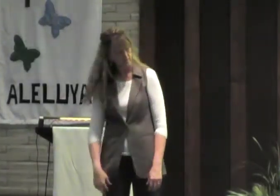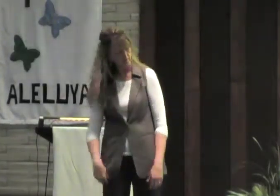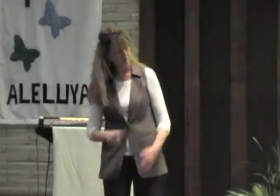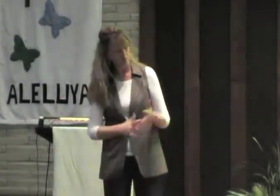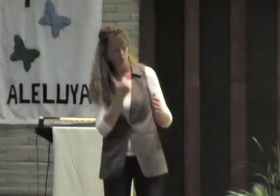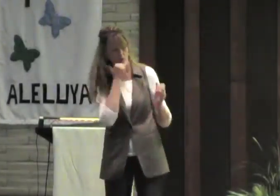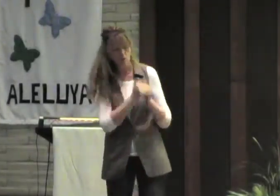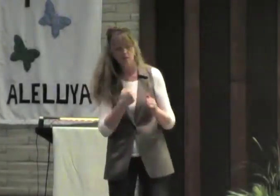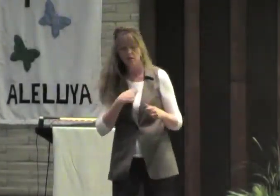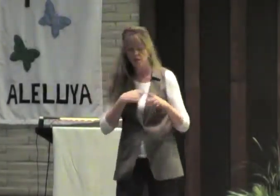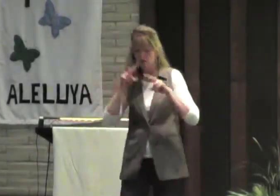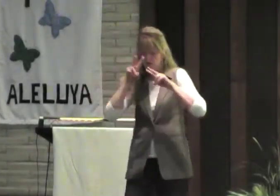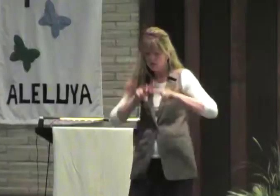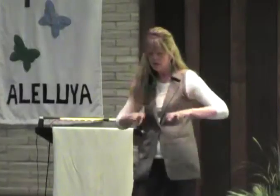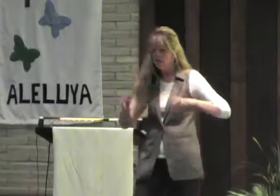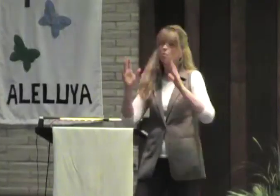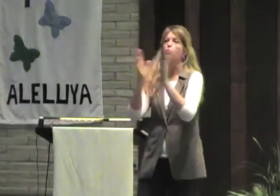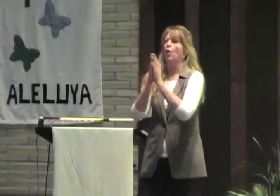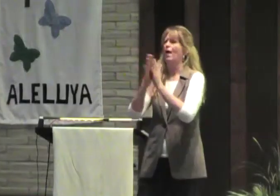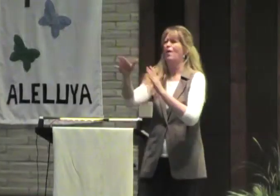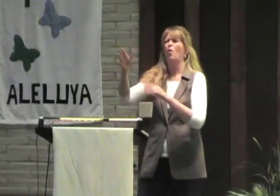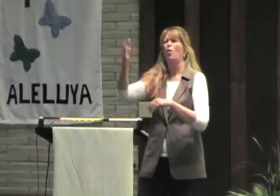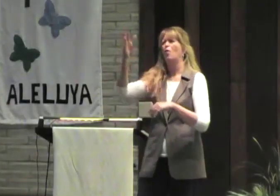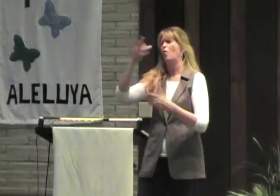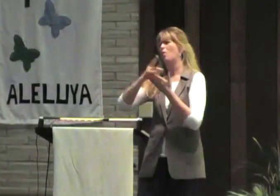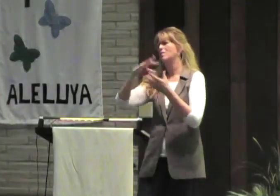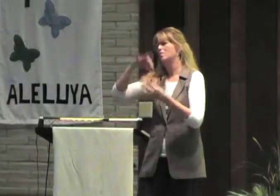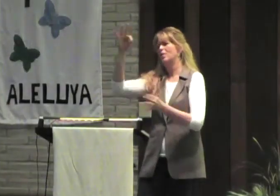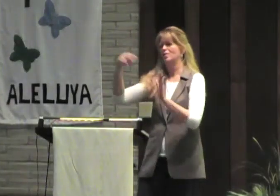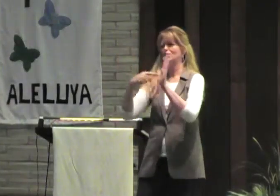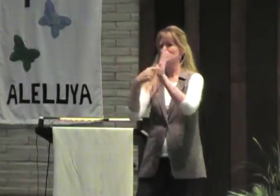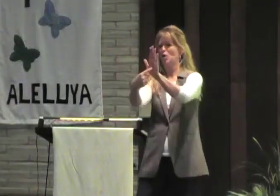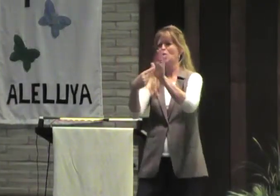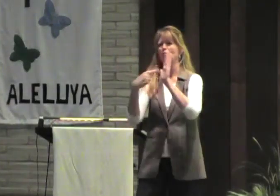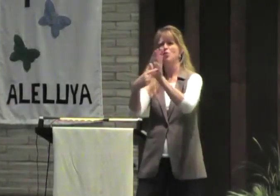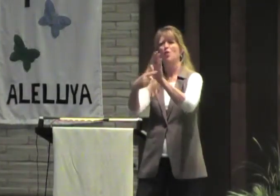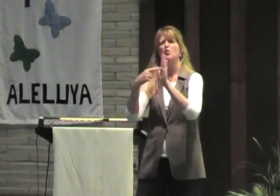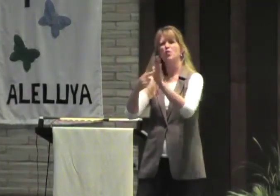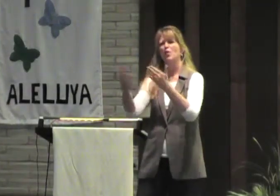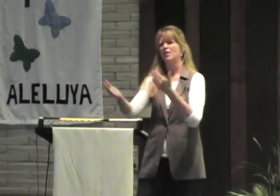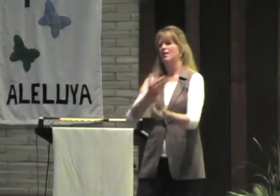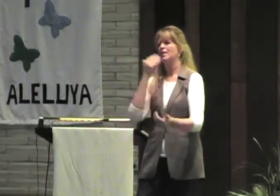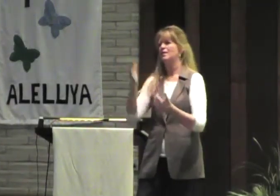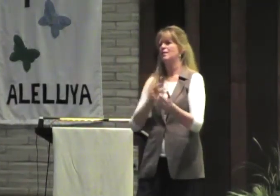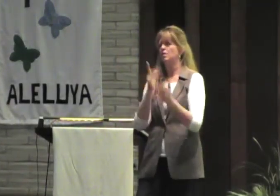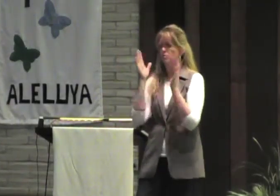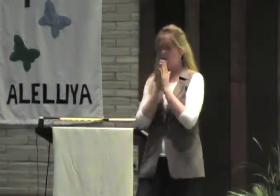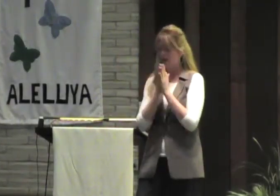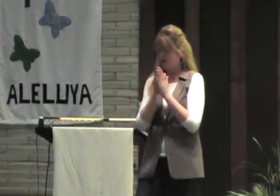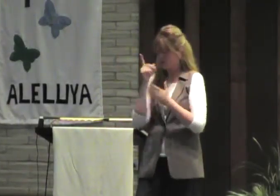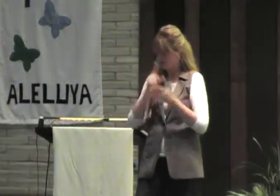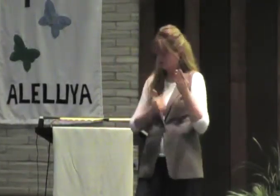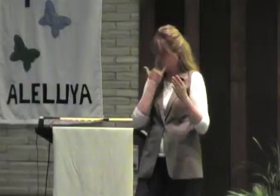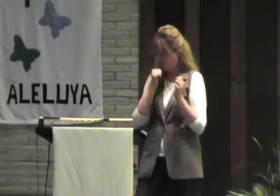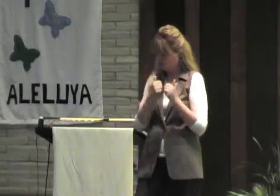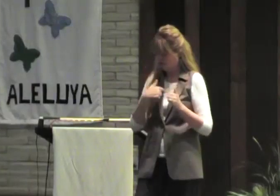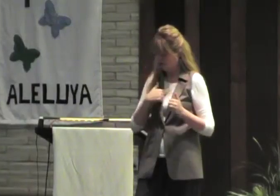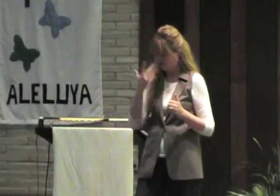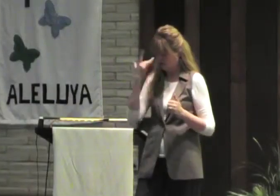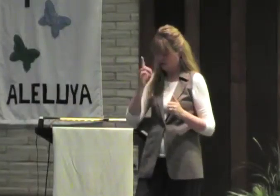didn't realize it. I'm thinking, what's wrong with me? But really, and the Holy Spirit will show you if you pray over it. He will show you what's wrong.